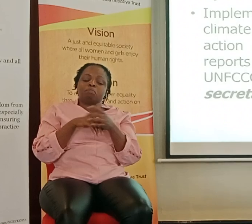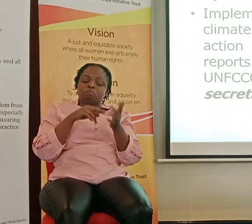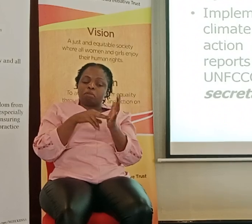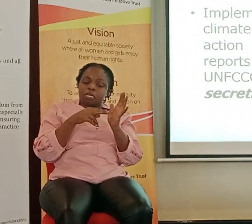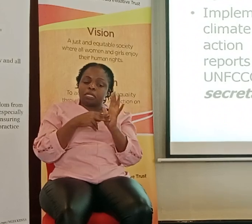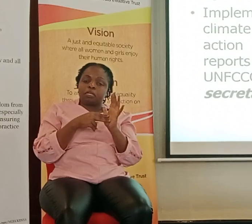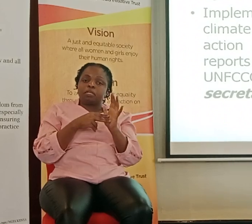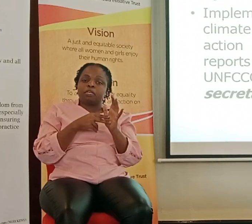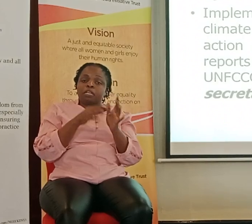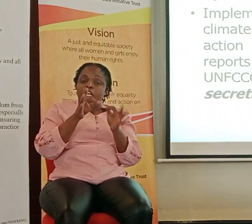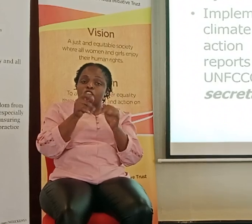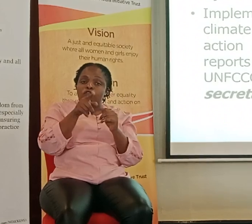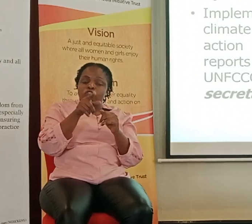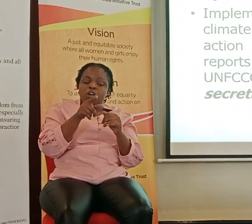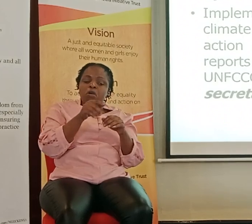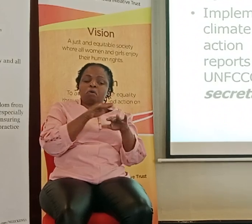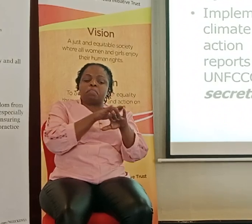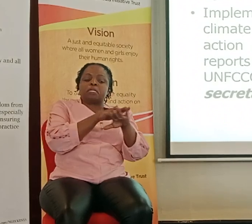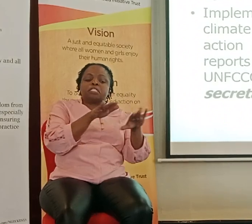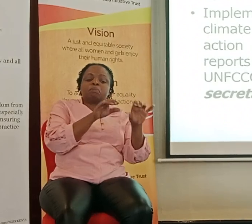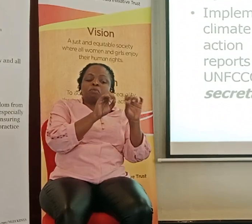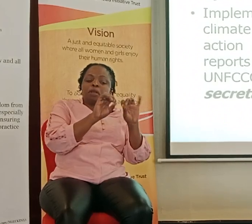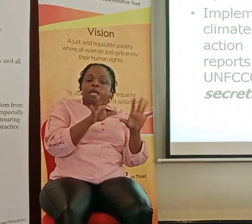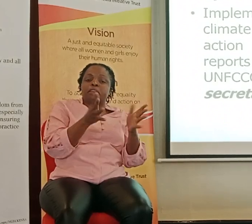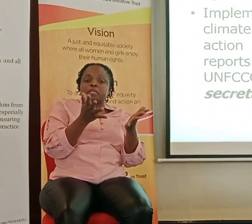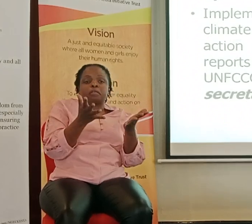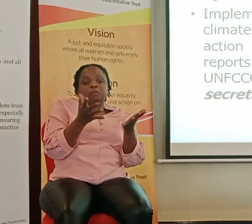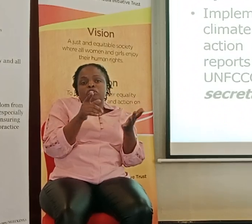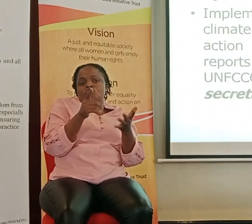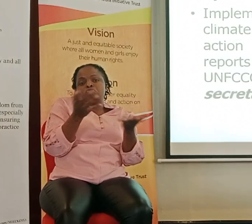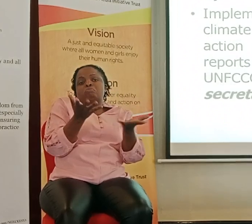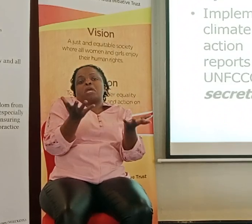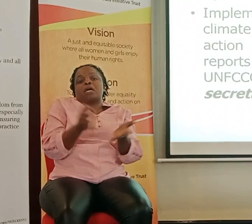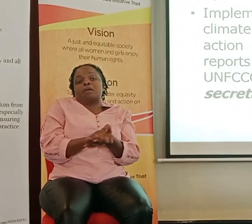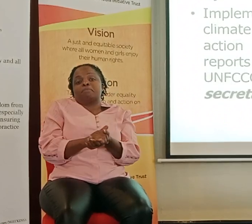If you're not on the table, you're on the menu.